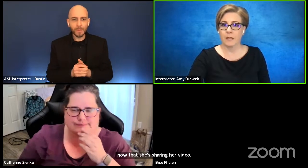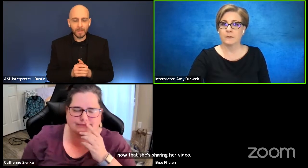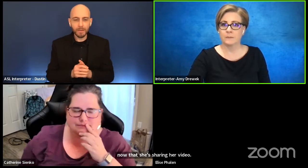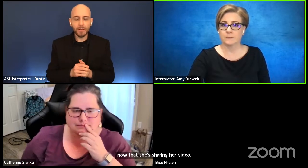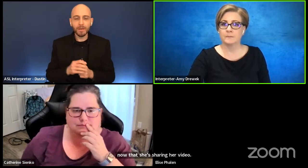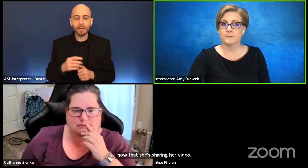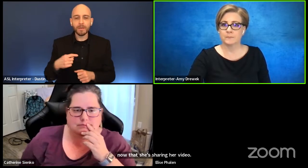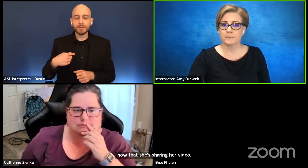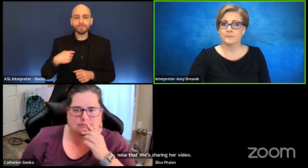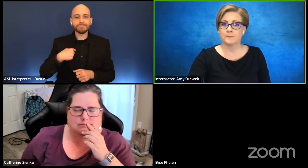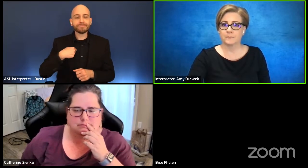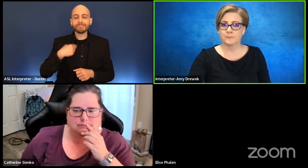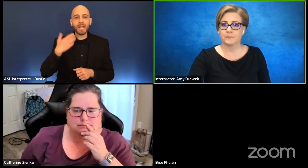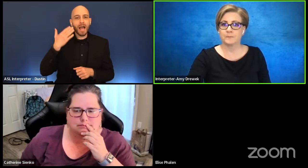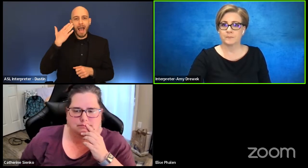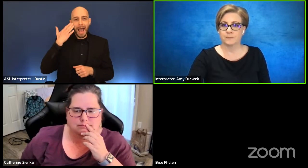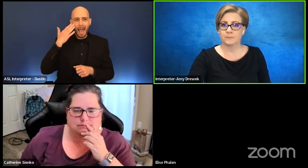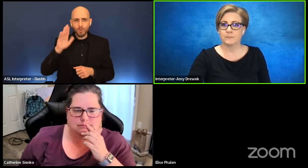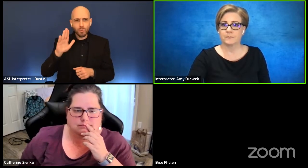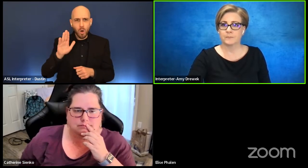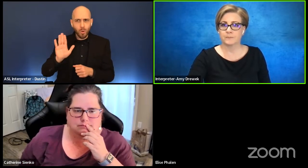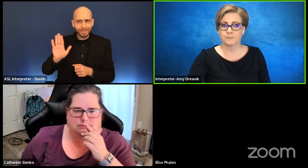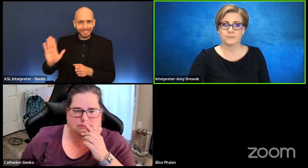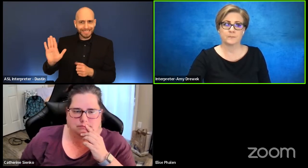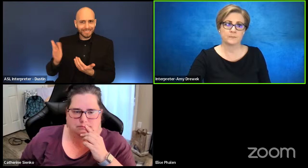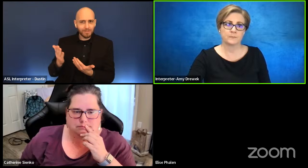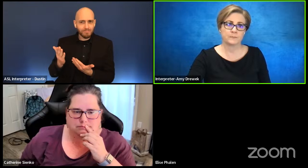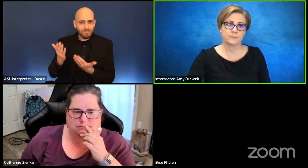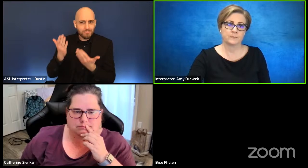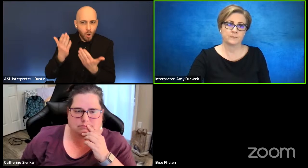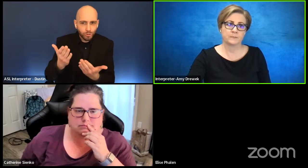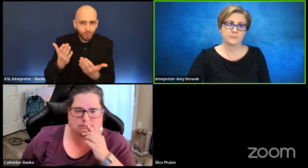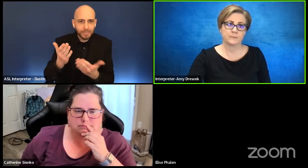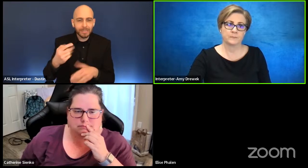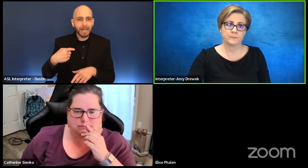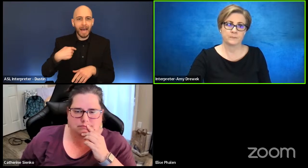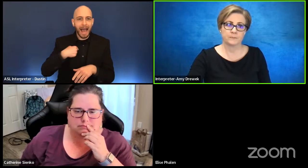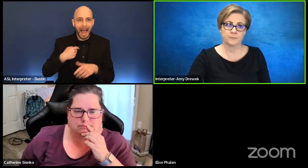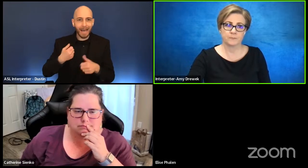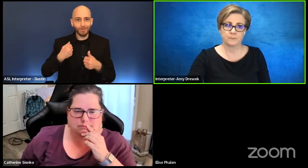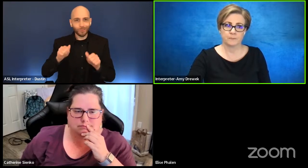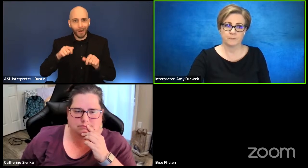what the motion was. I've been running around trying to get on.